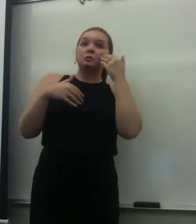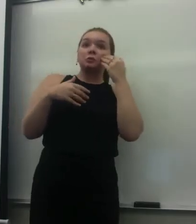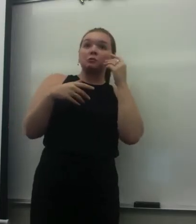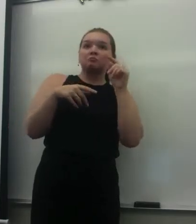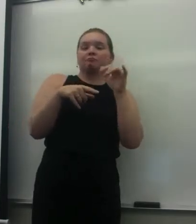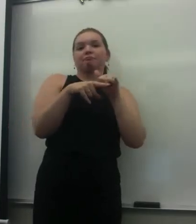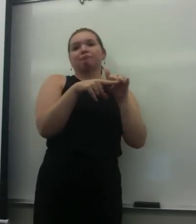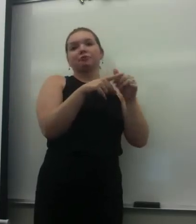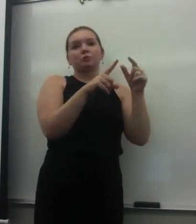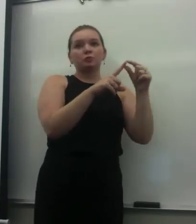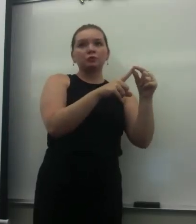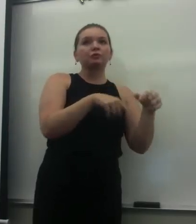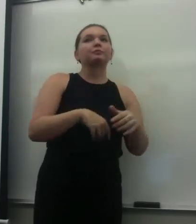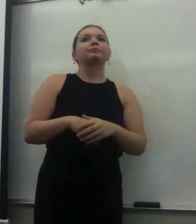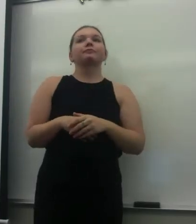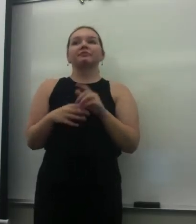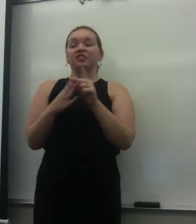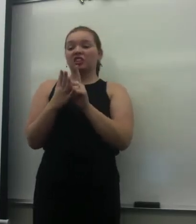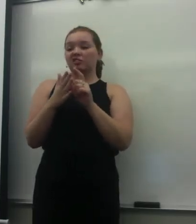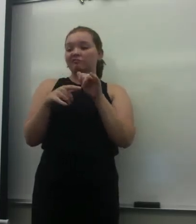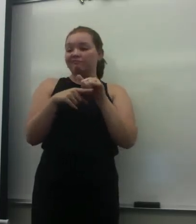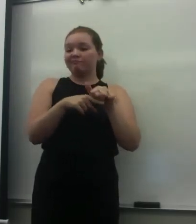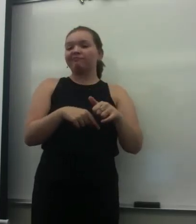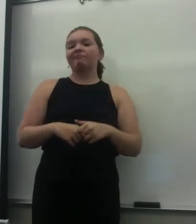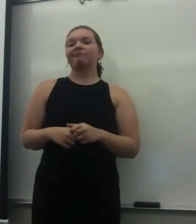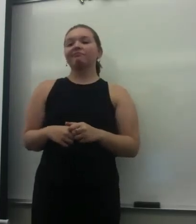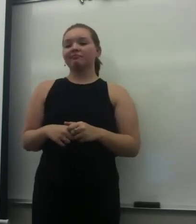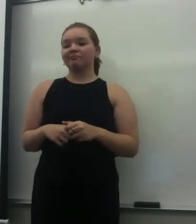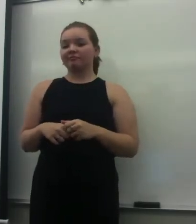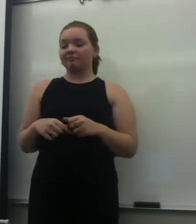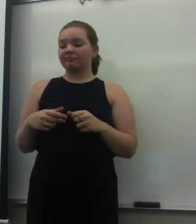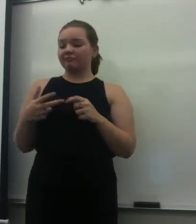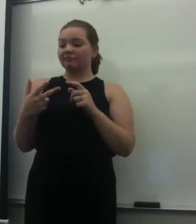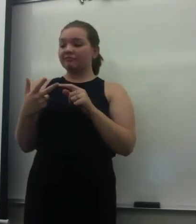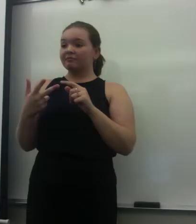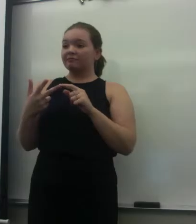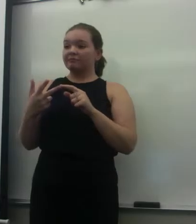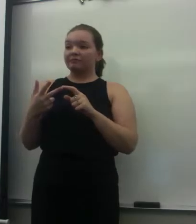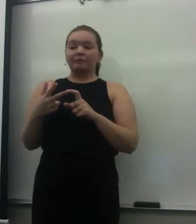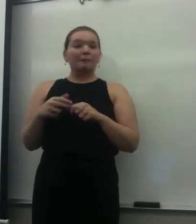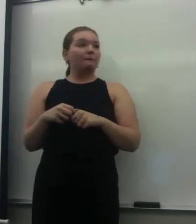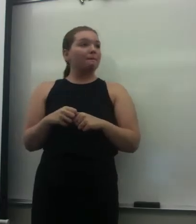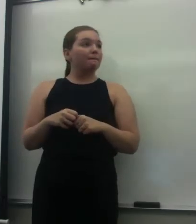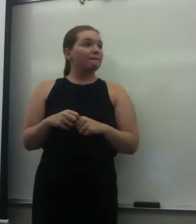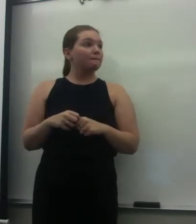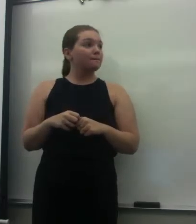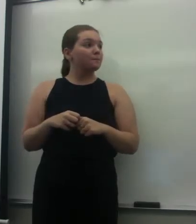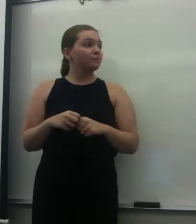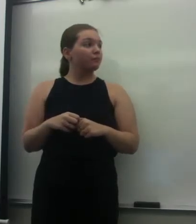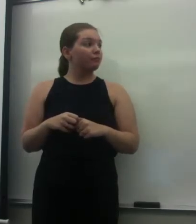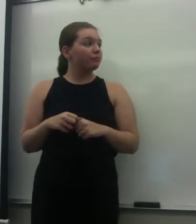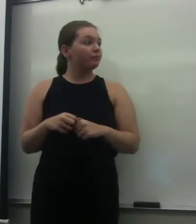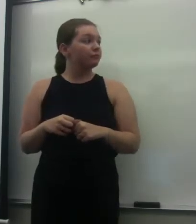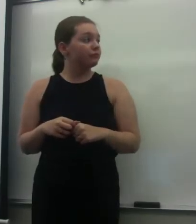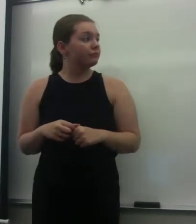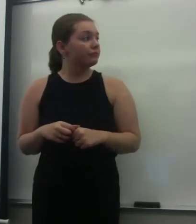skills and development specific to legal language, and also interactions prior to interpreting.